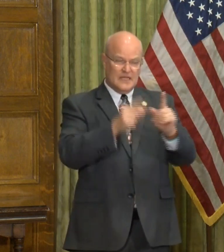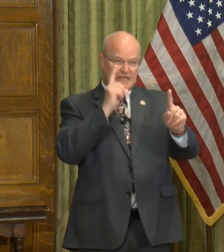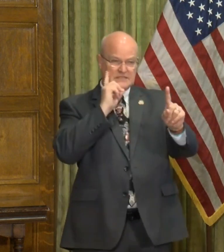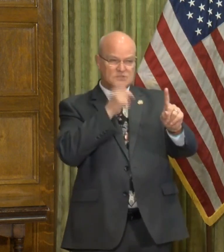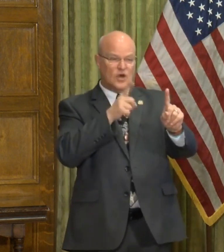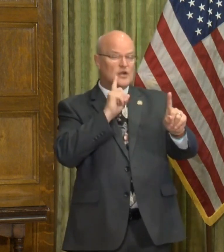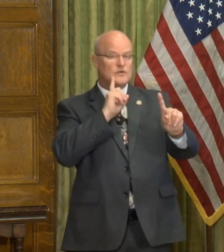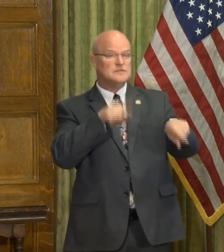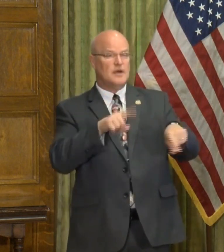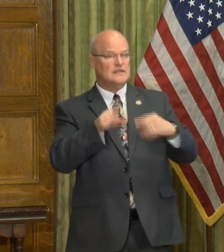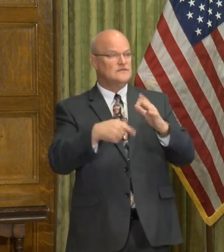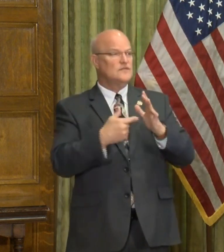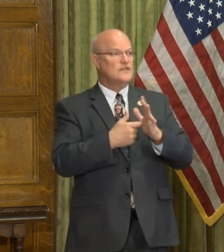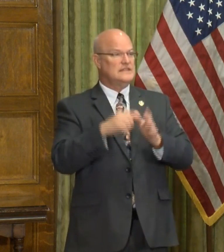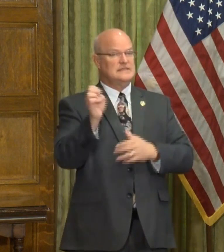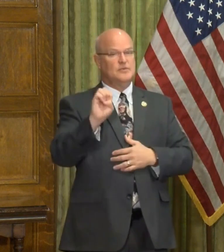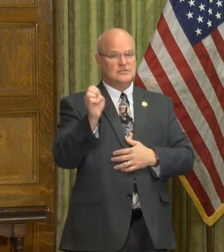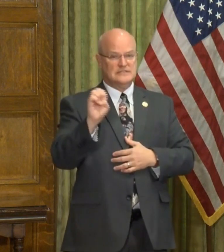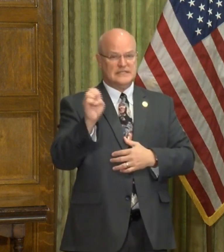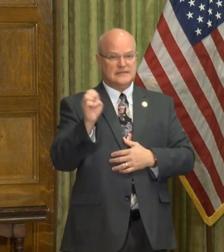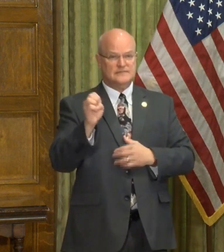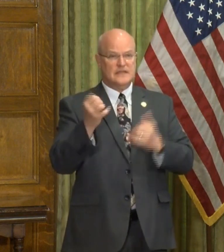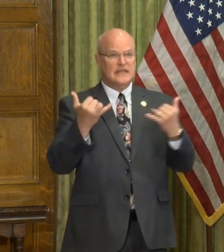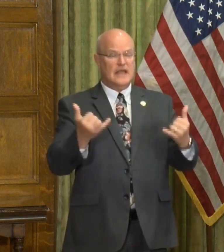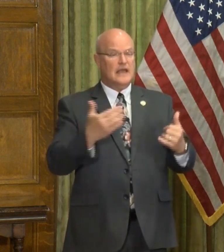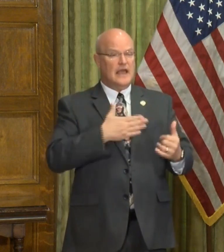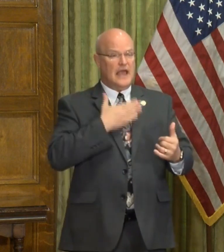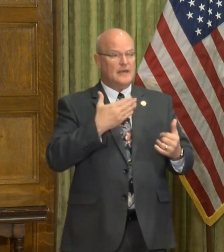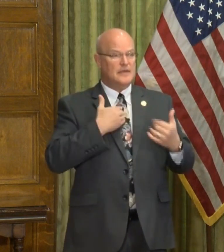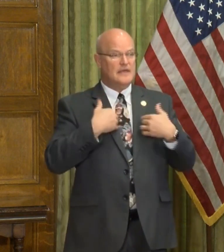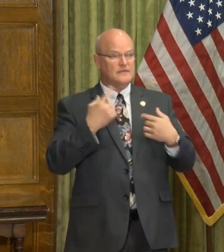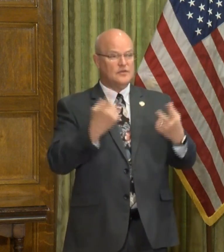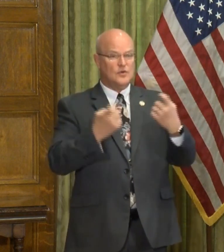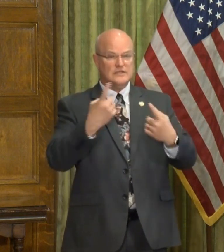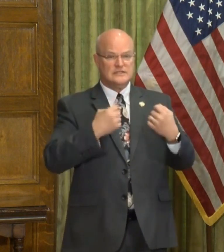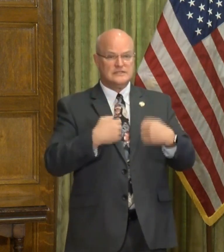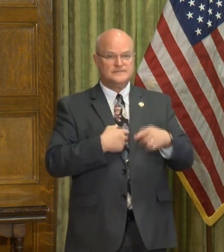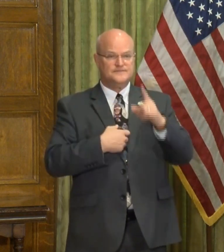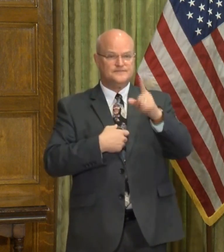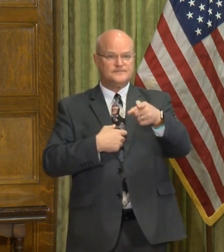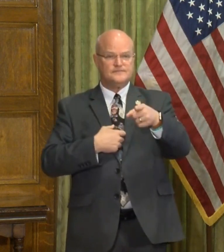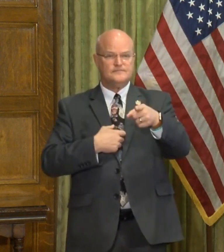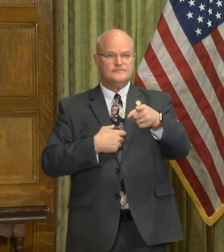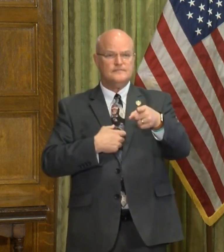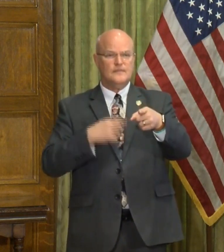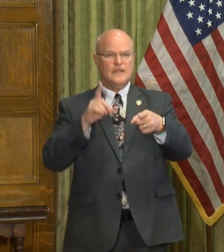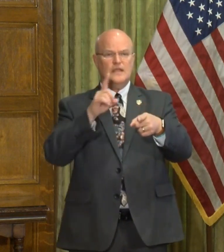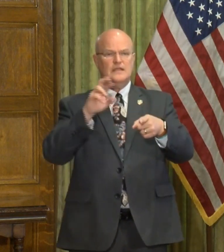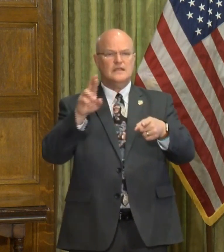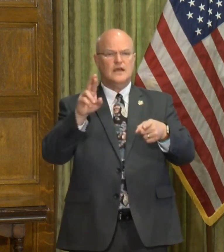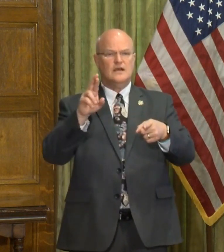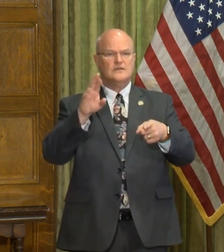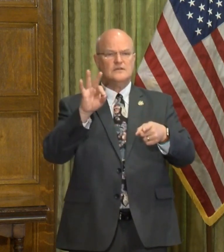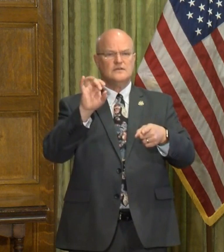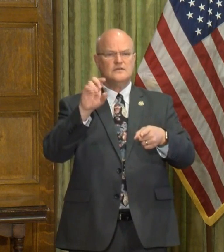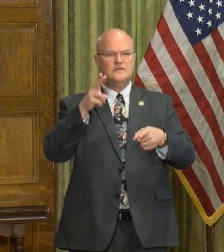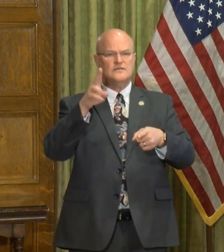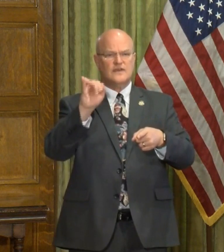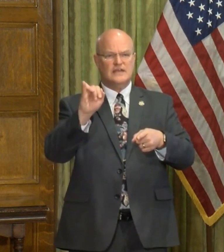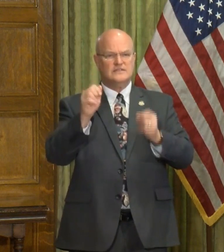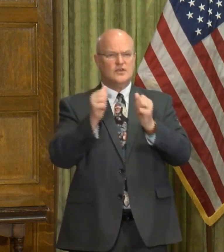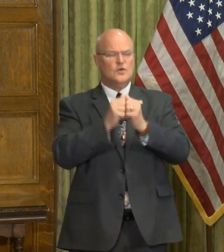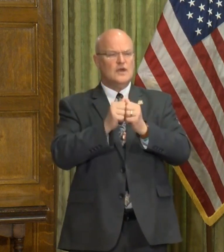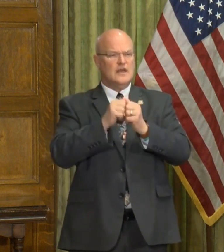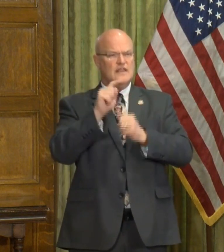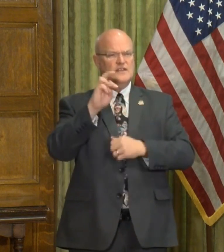and targeted response to this emergency. With that, we're happy to turn over questions. Yes, ma'am. Dr. Anthony Fauci